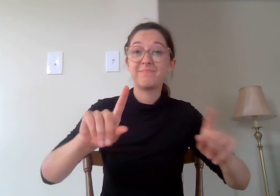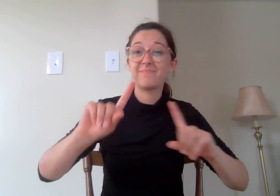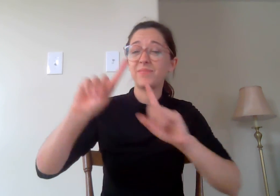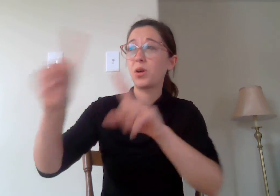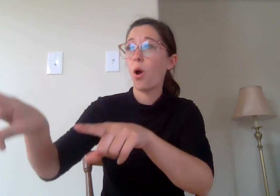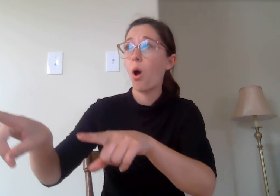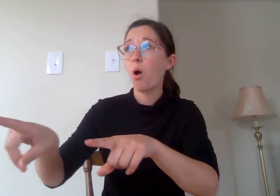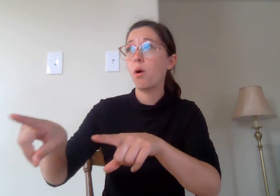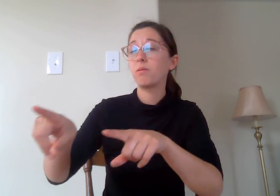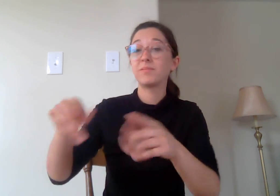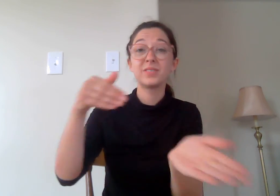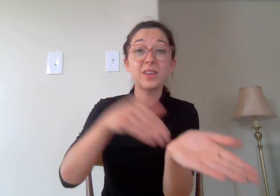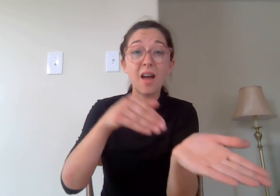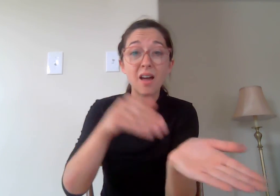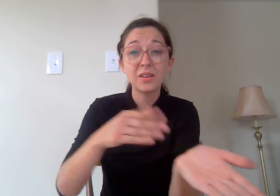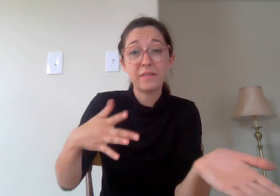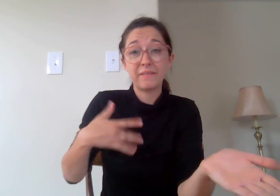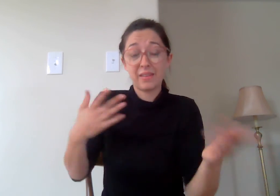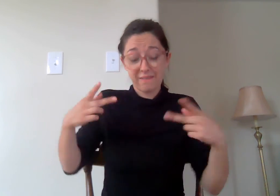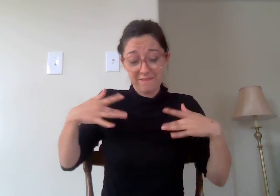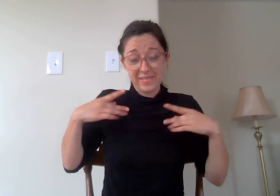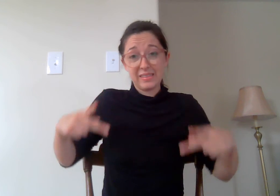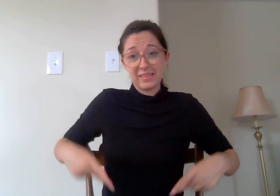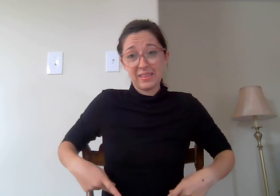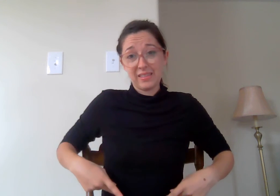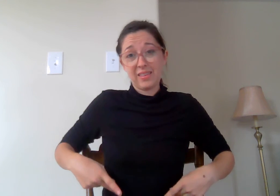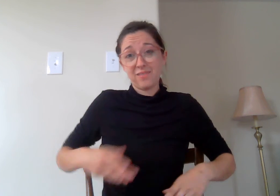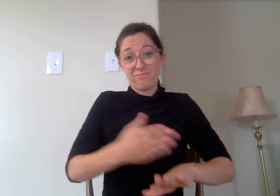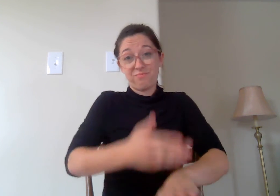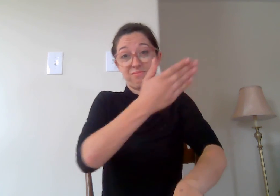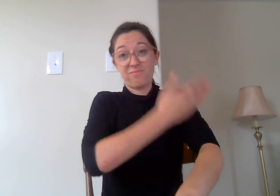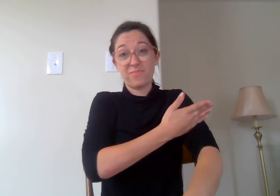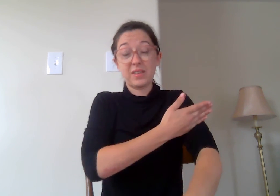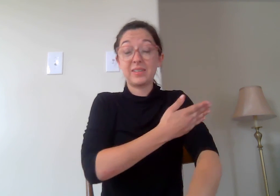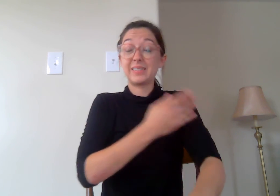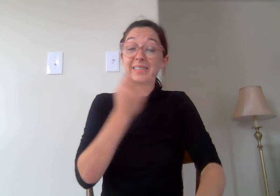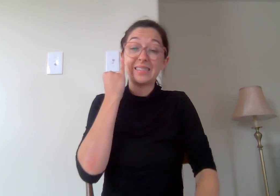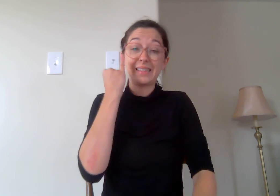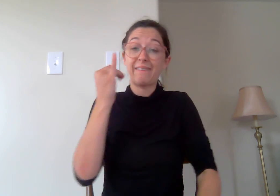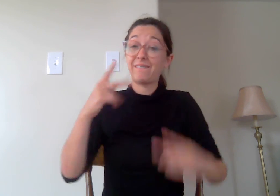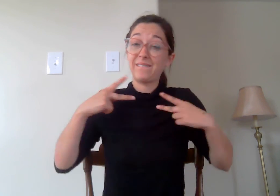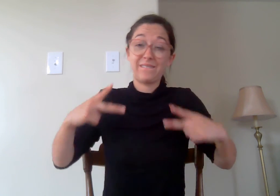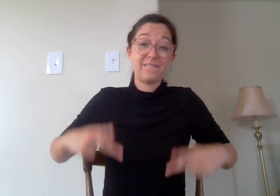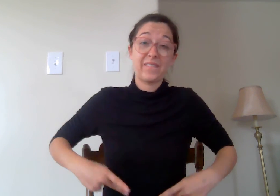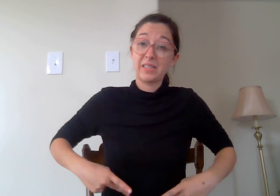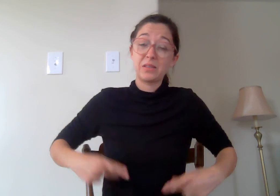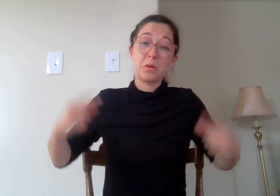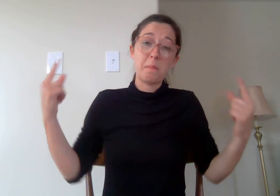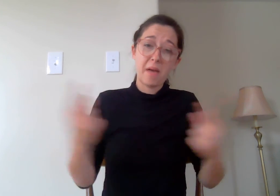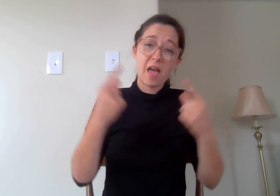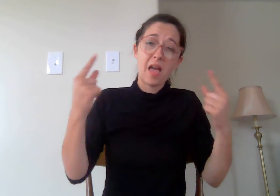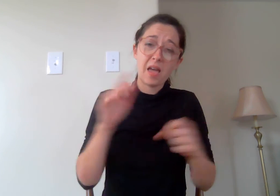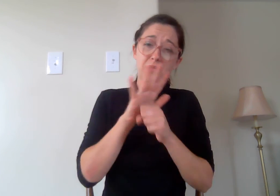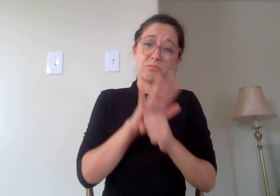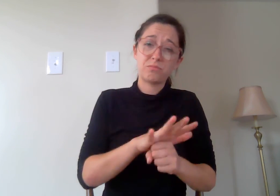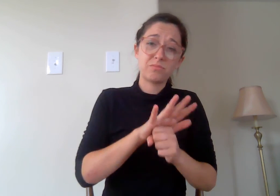feeling physically painful, physically in distress all the time. Because physical distress and emotional